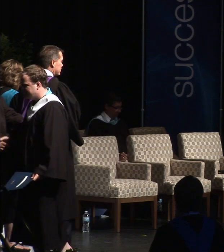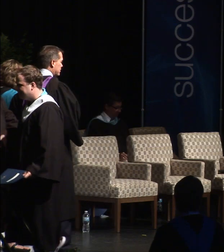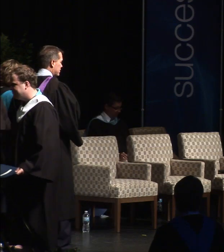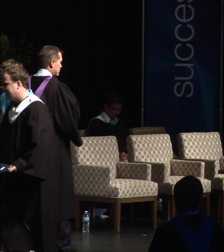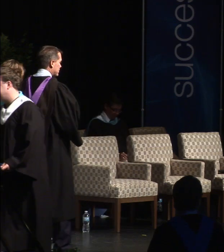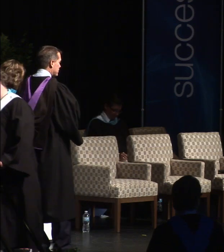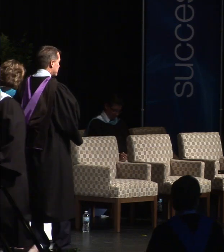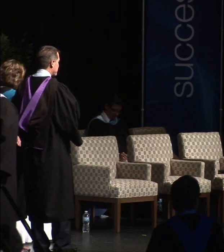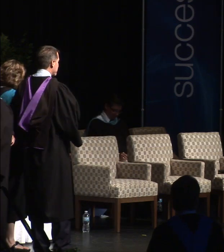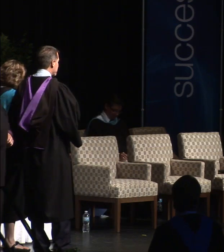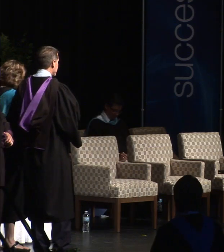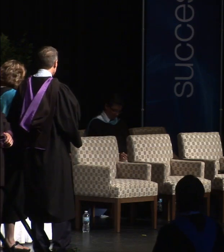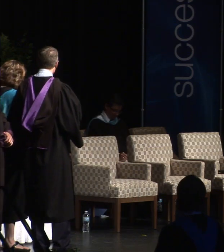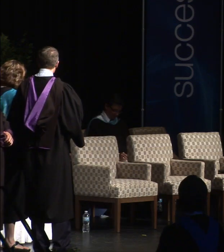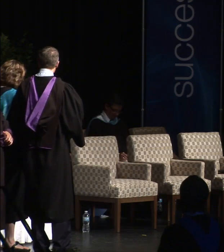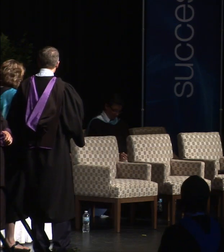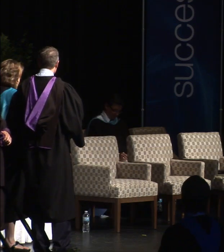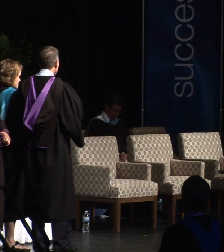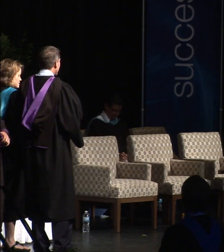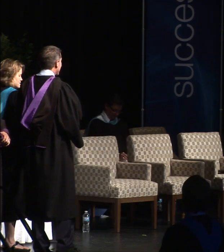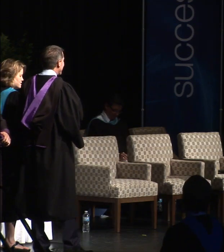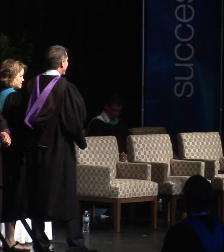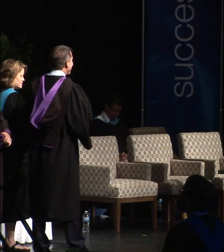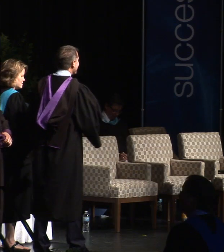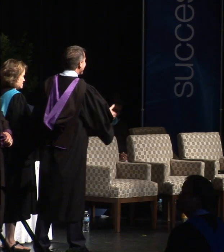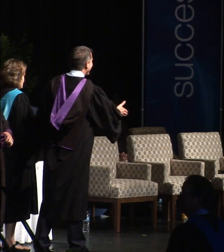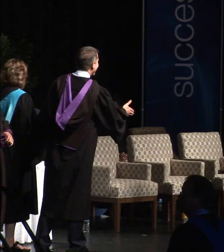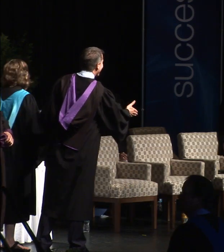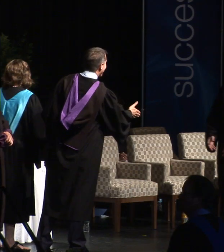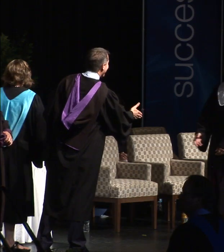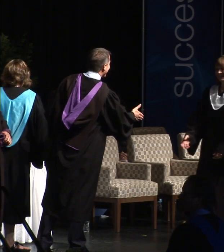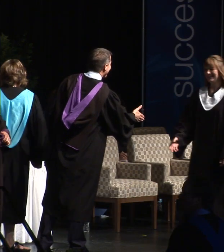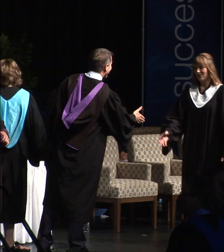Lisa Marie Podgorski.